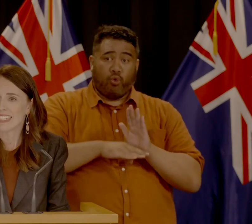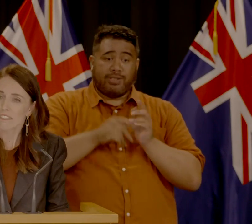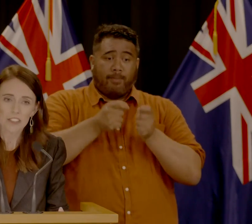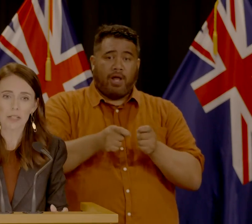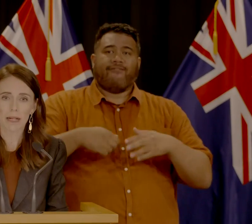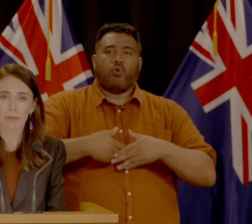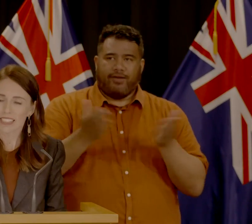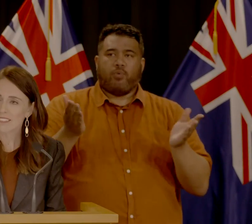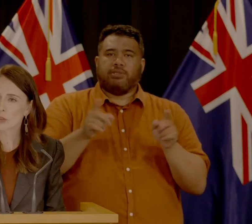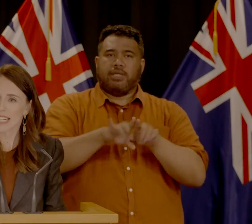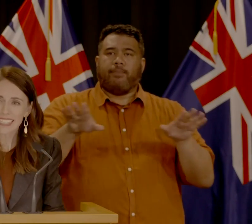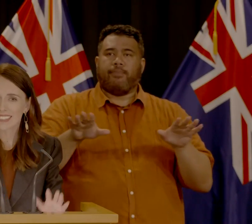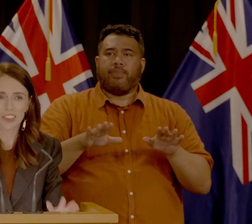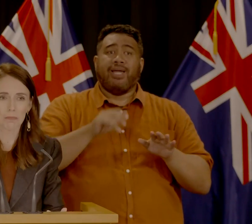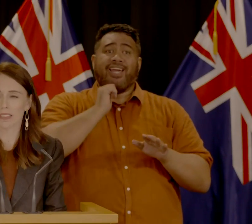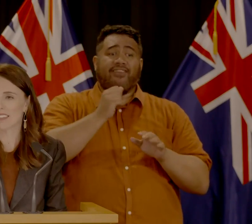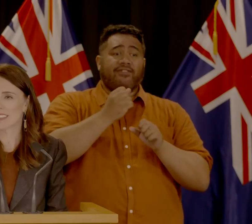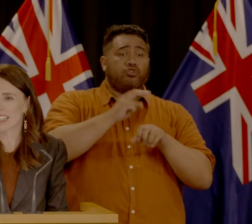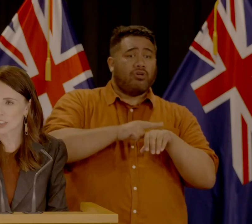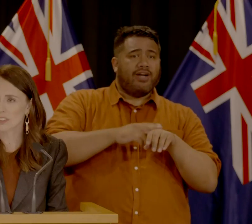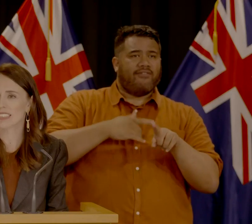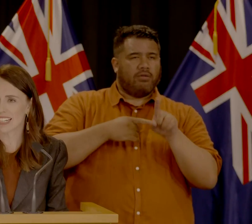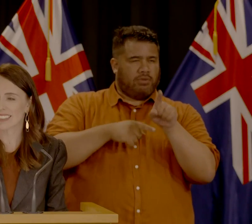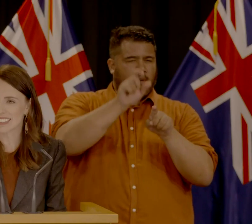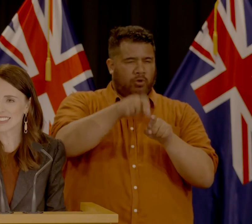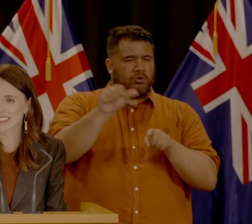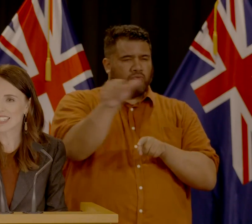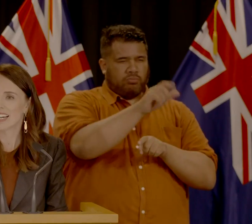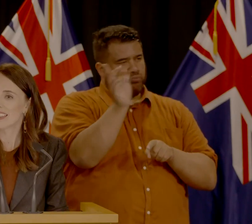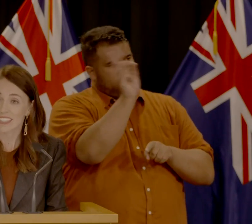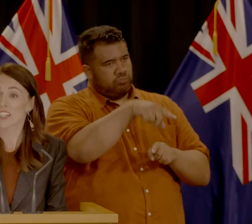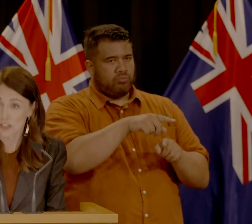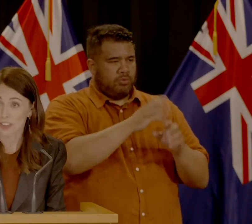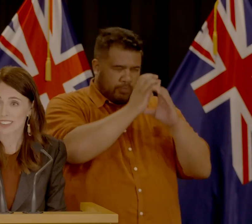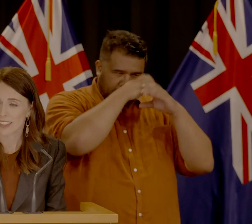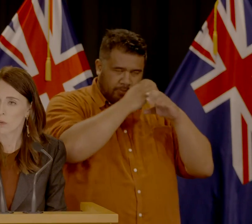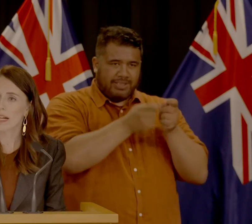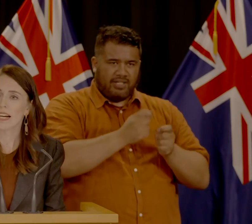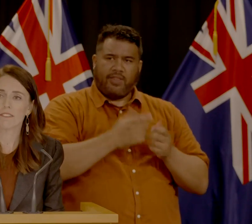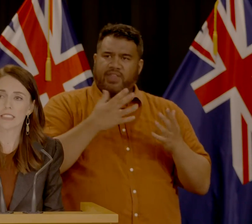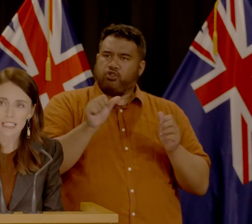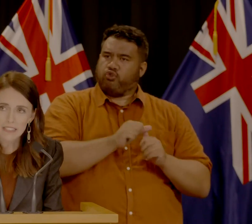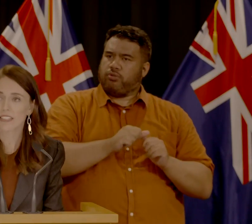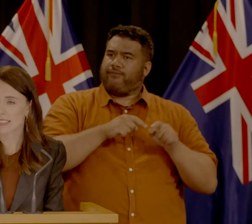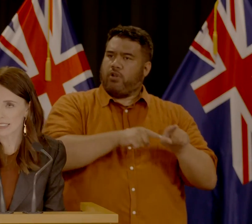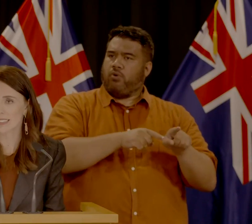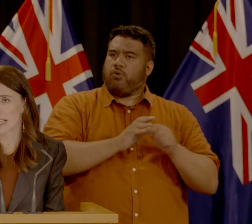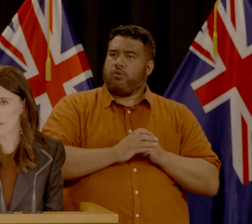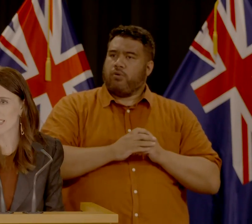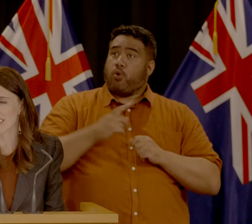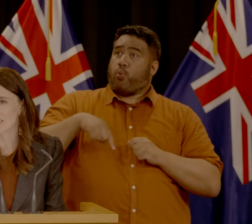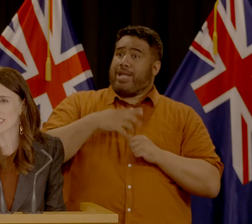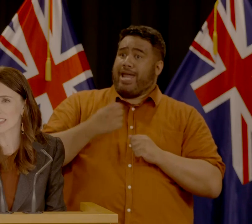apply. If a GP believes, or any clinician believes, that they should conduct a test, then they should. We have significant